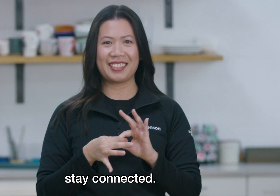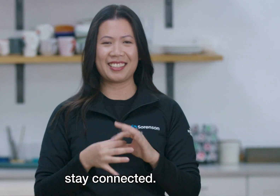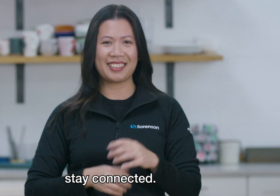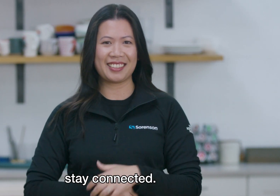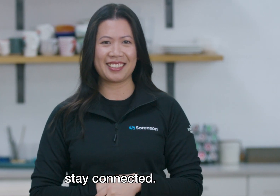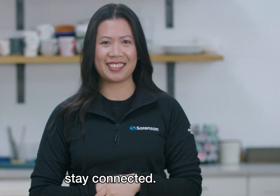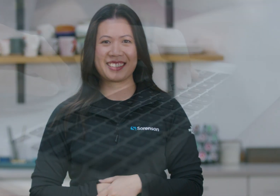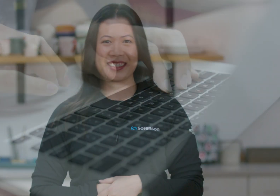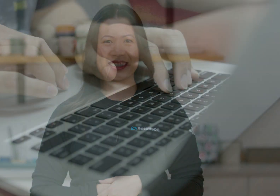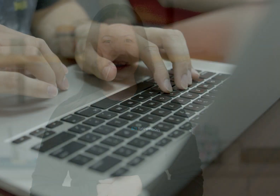you can stay connected.